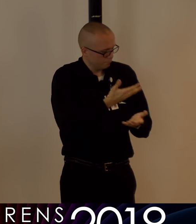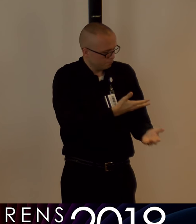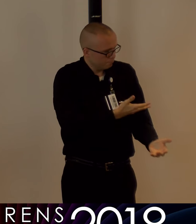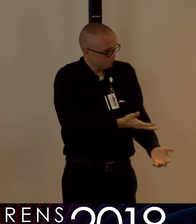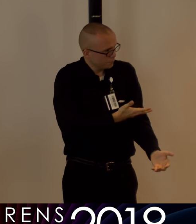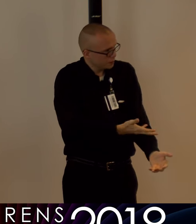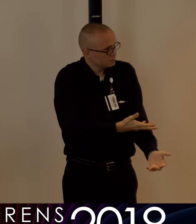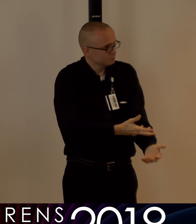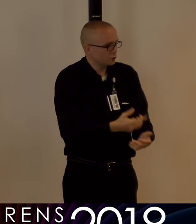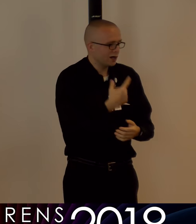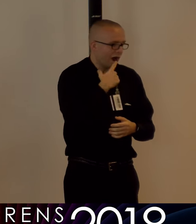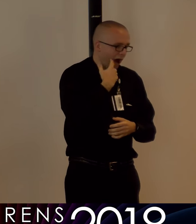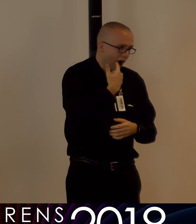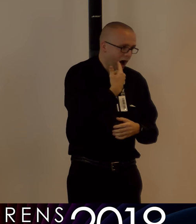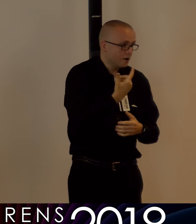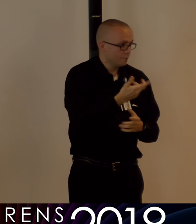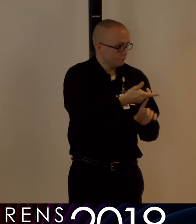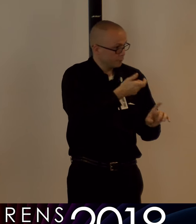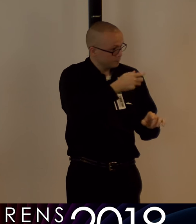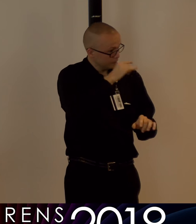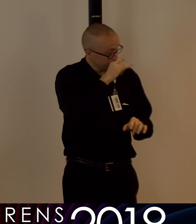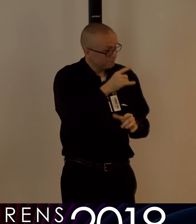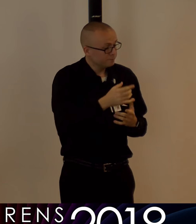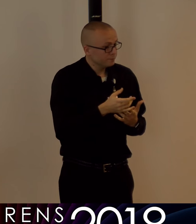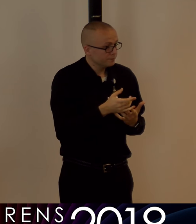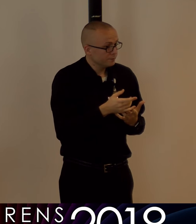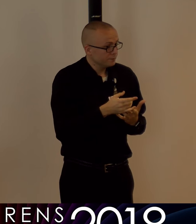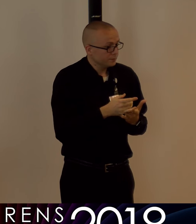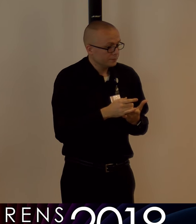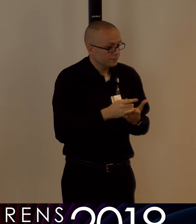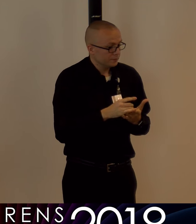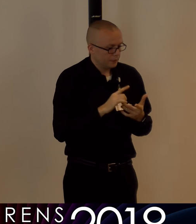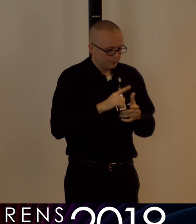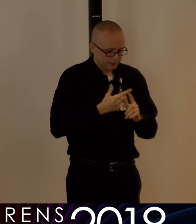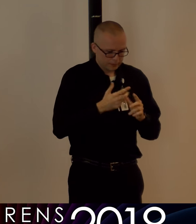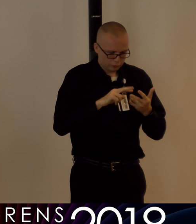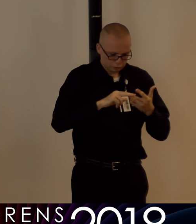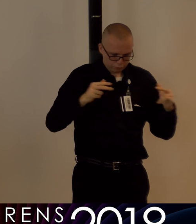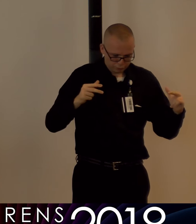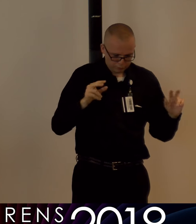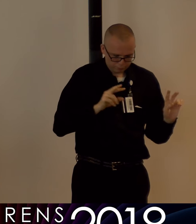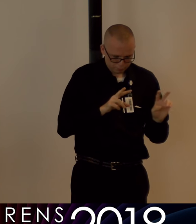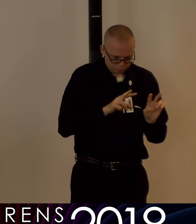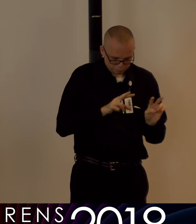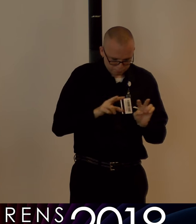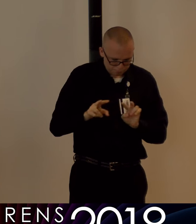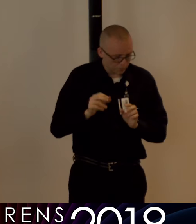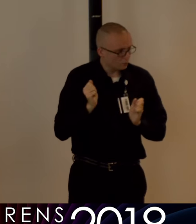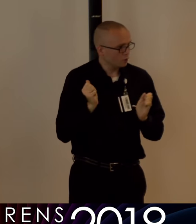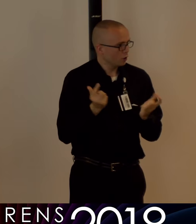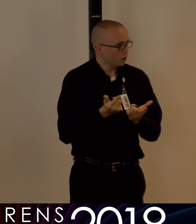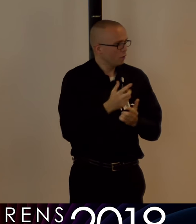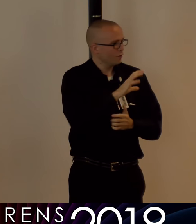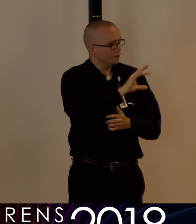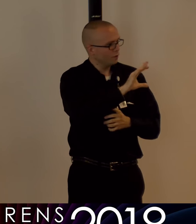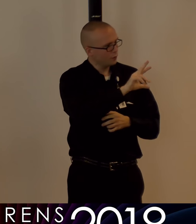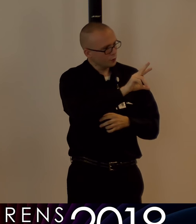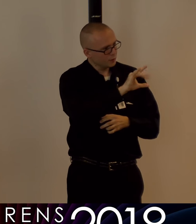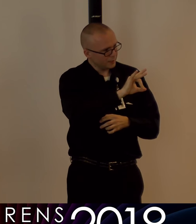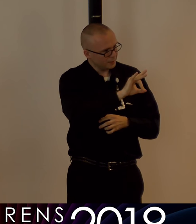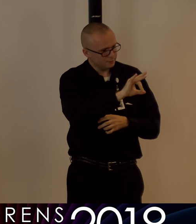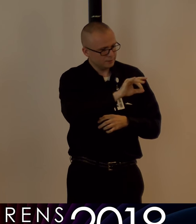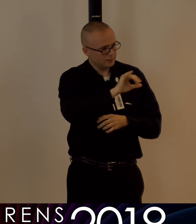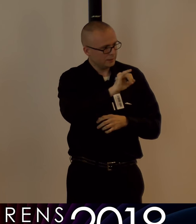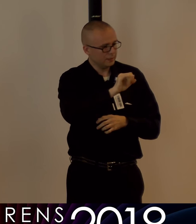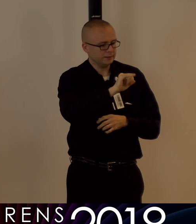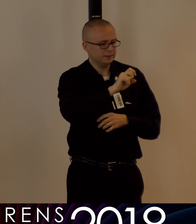or cheek swab from your child and sequenced or looked at the individual base pairs for all of those 38 exons in